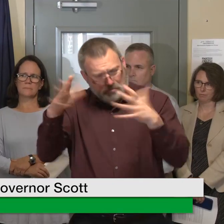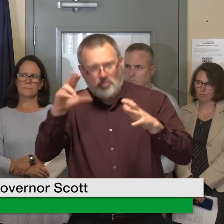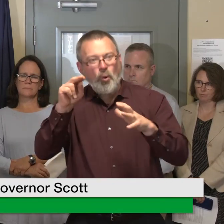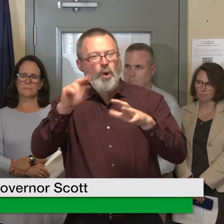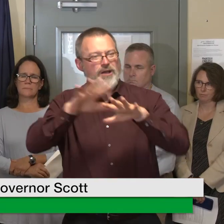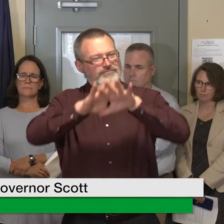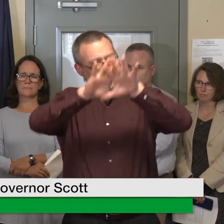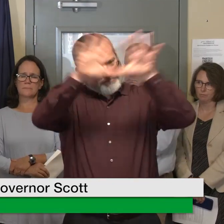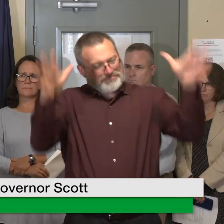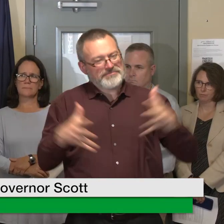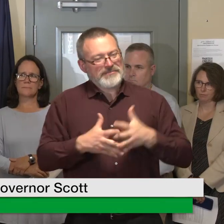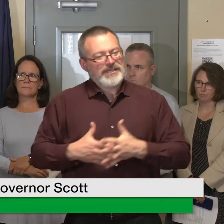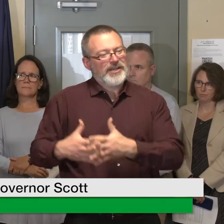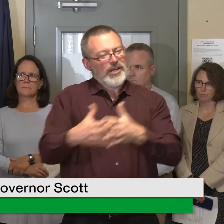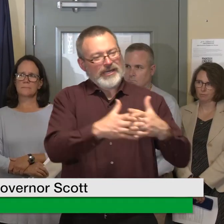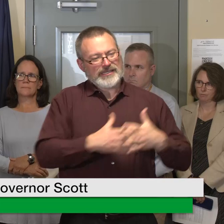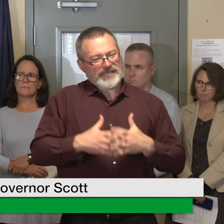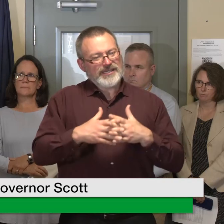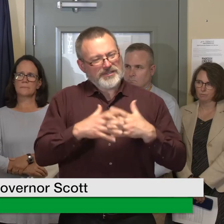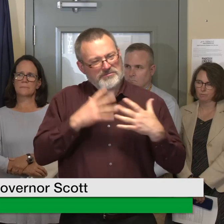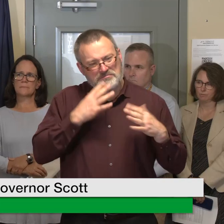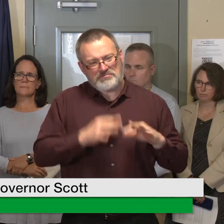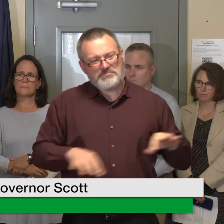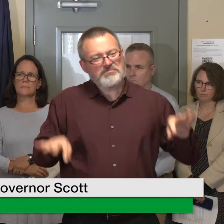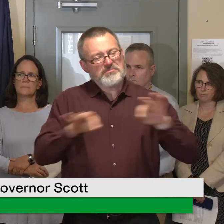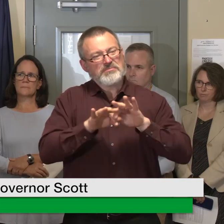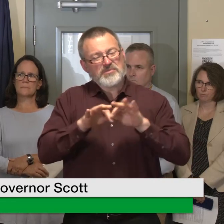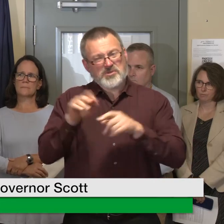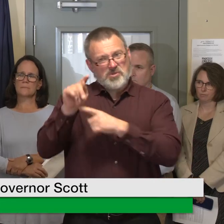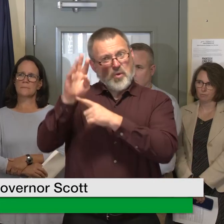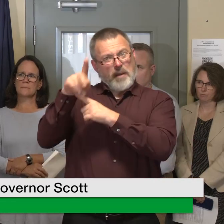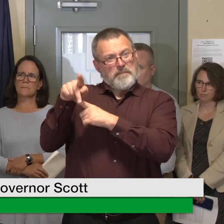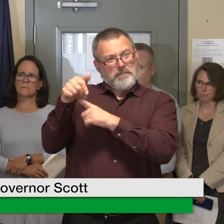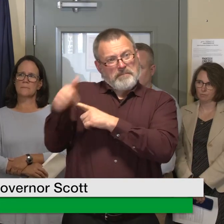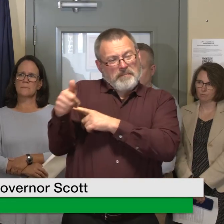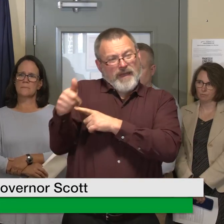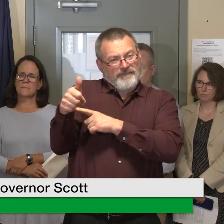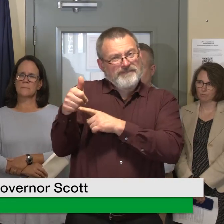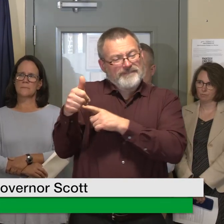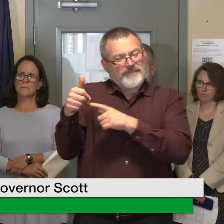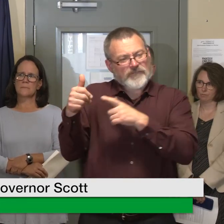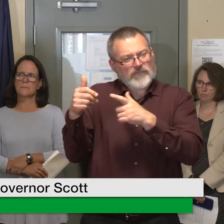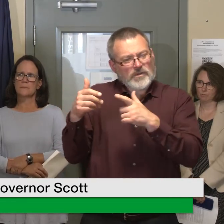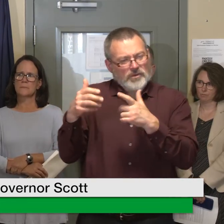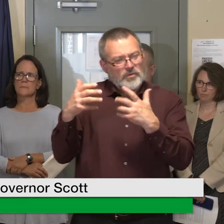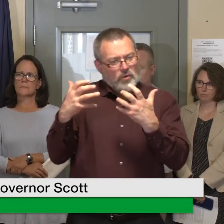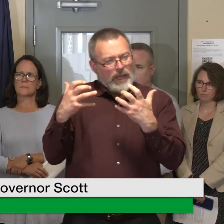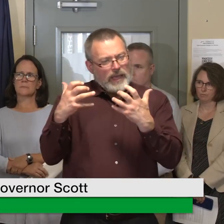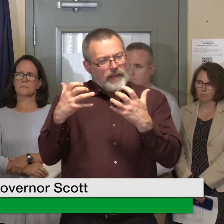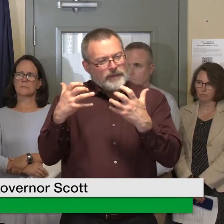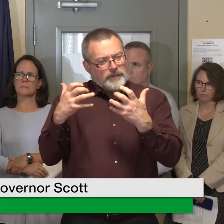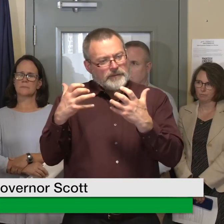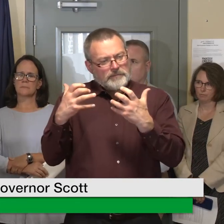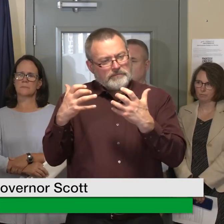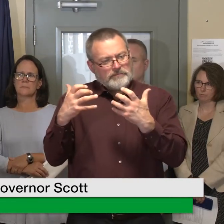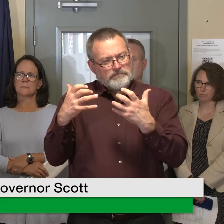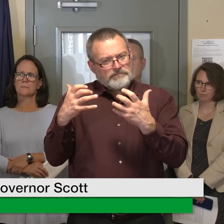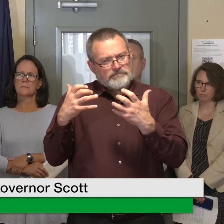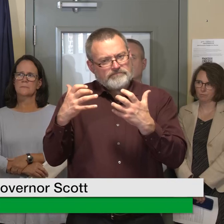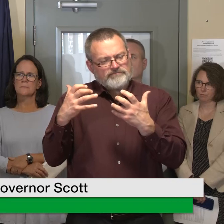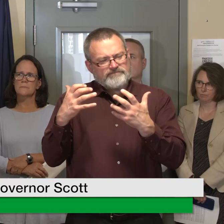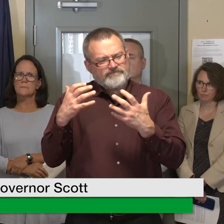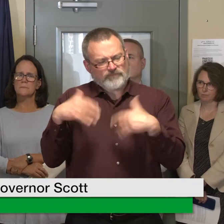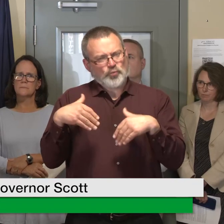weekend with former President Trump, and I first want to extend my condolences and thoughts to